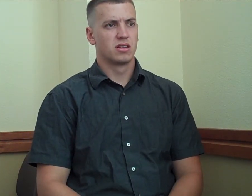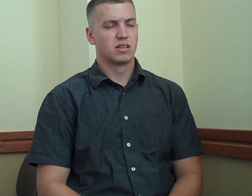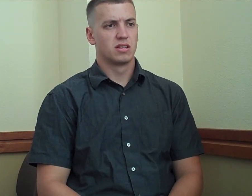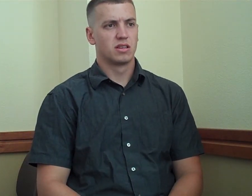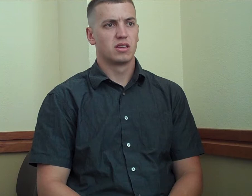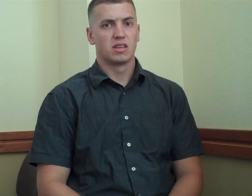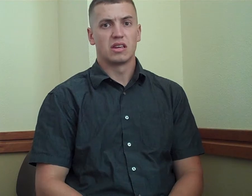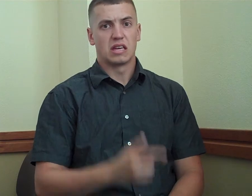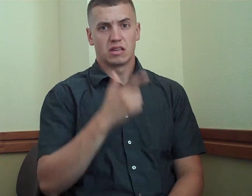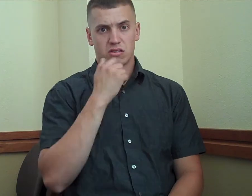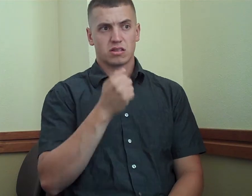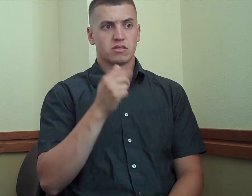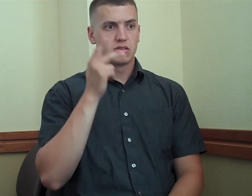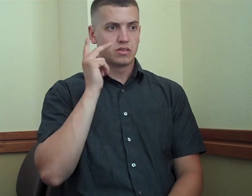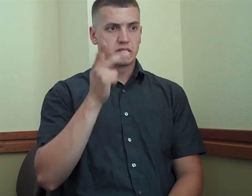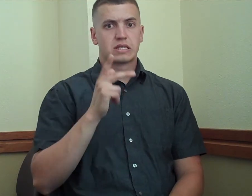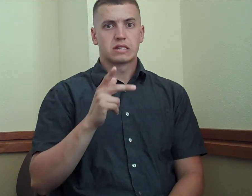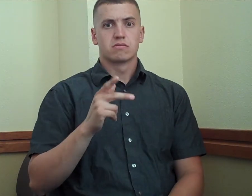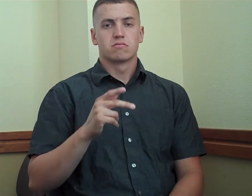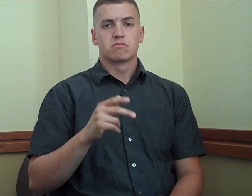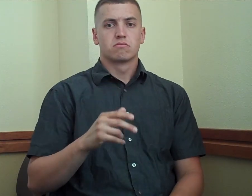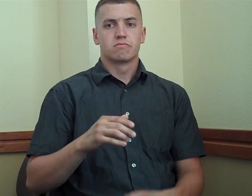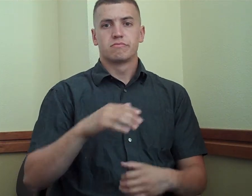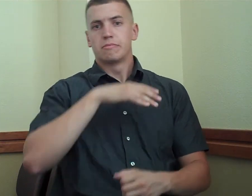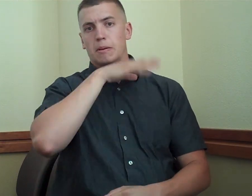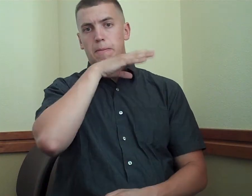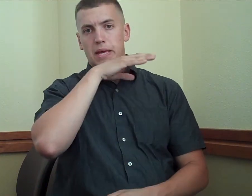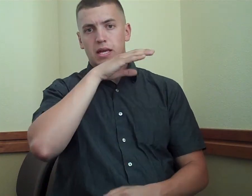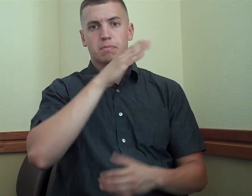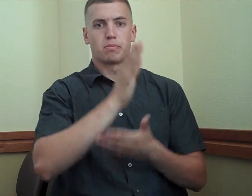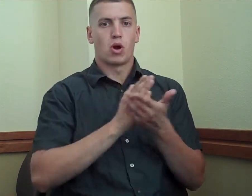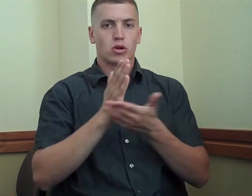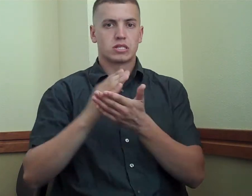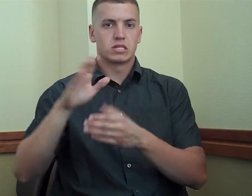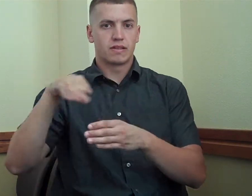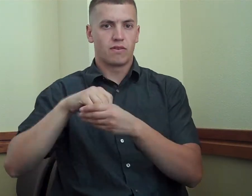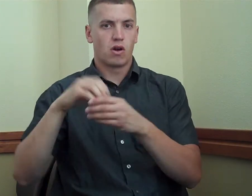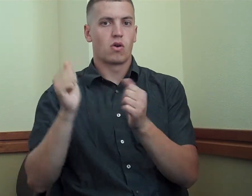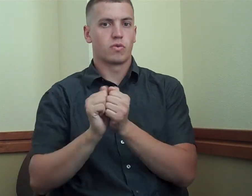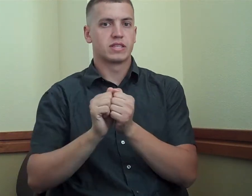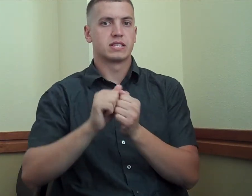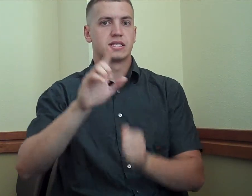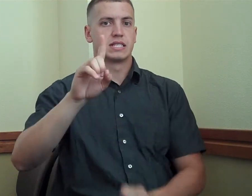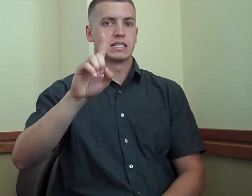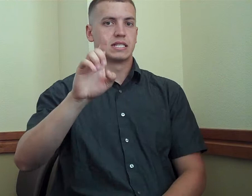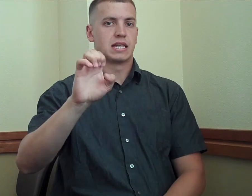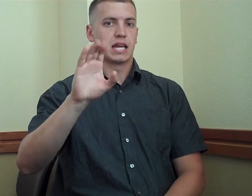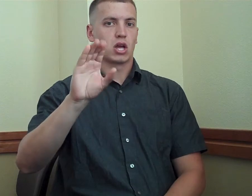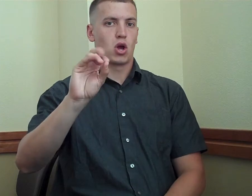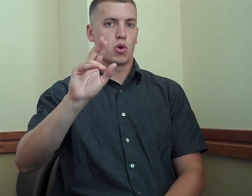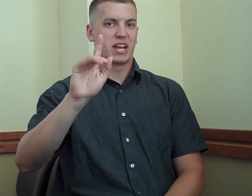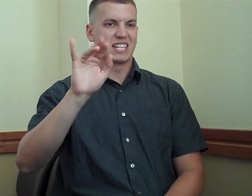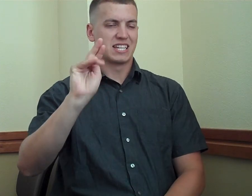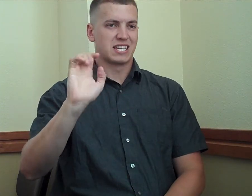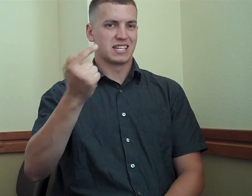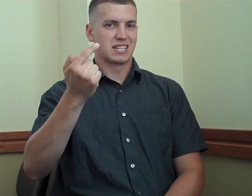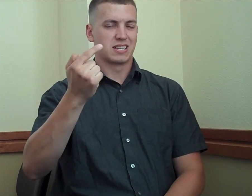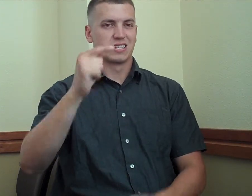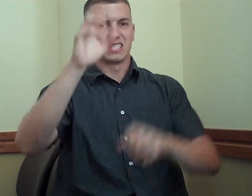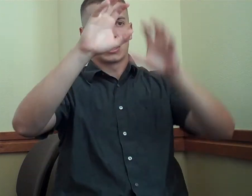It's used in paint for the texture, but also for the glossiness. In sandpaper, bone glue is actually the glue